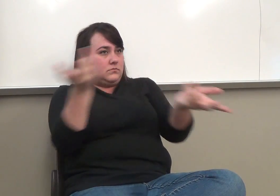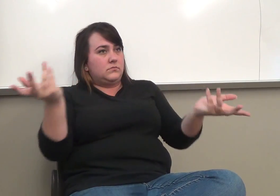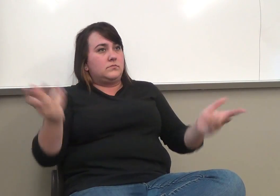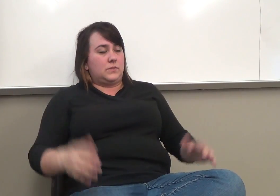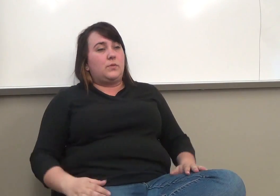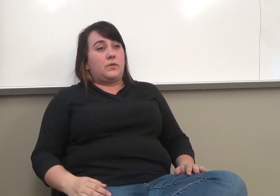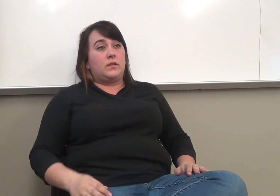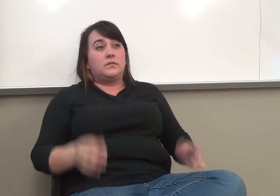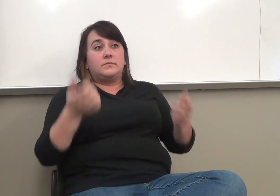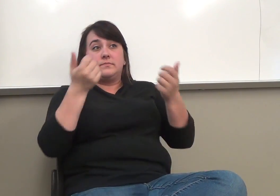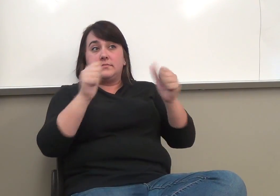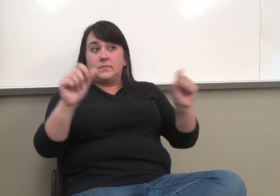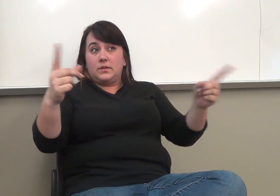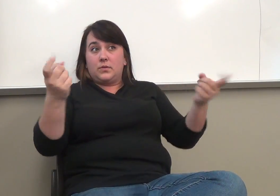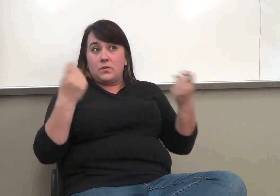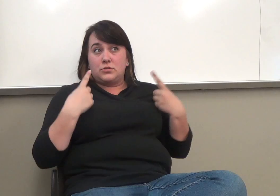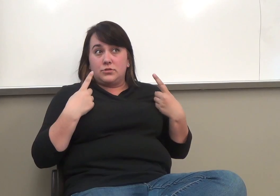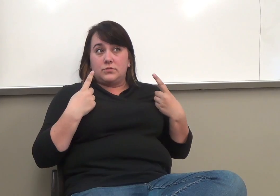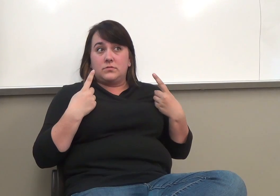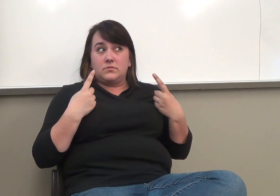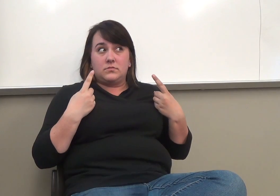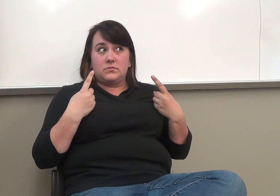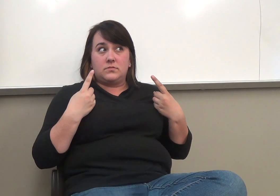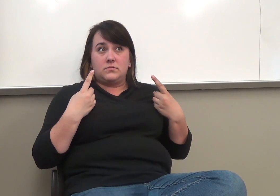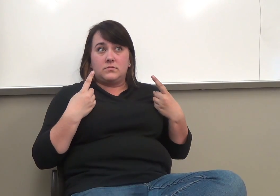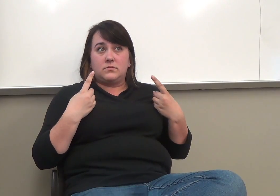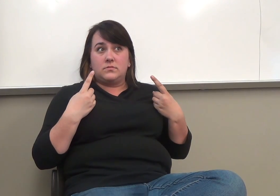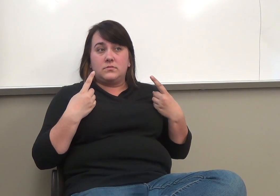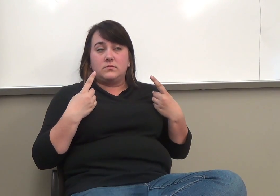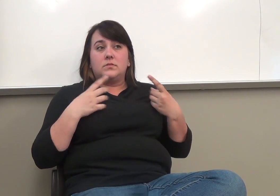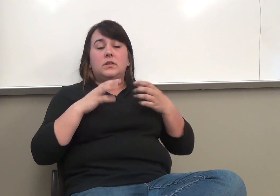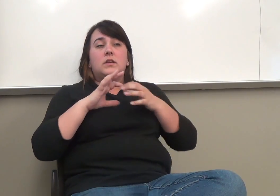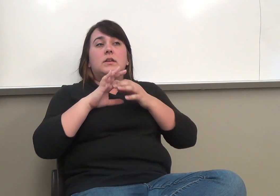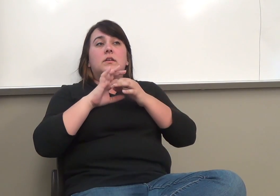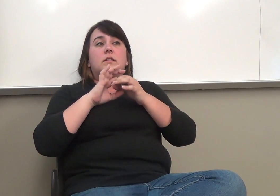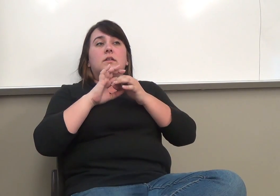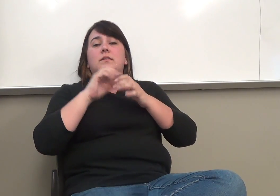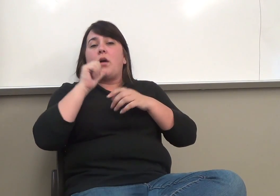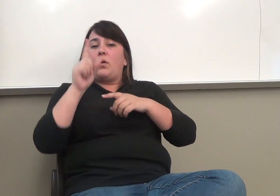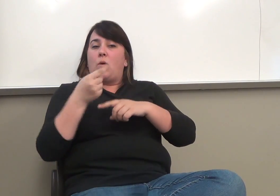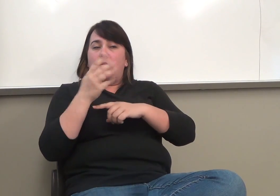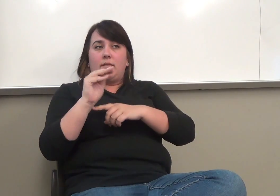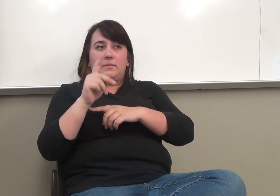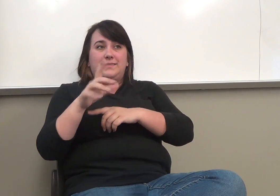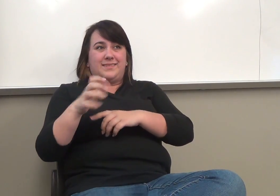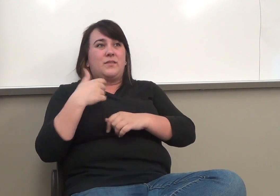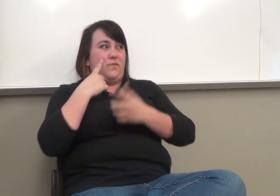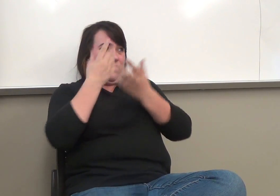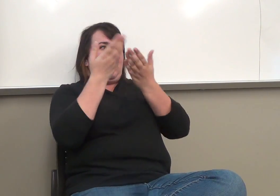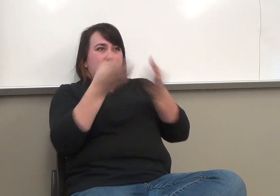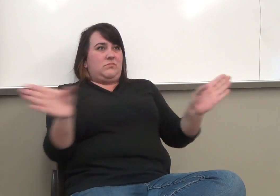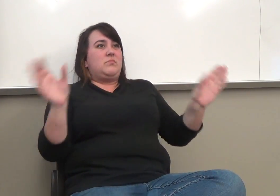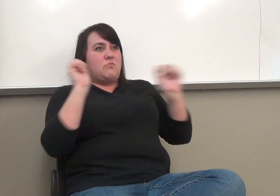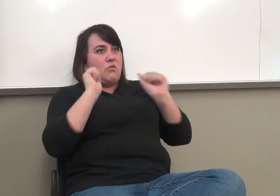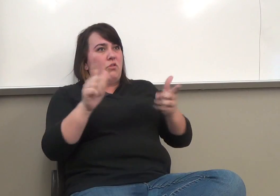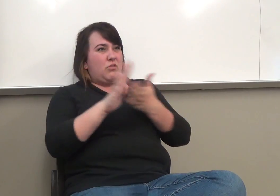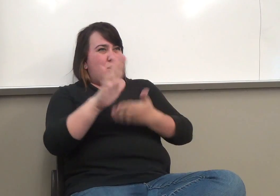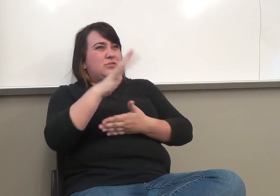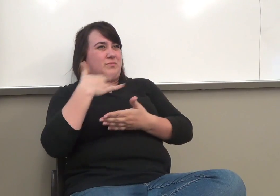any questions about that? Just, again, that's not just MPC, that's all colleges, and all